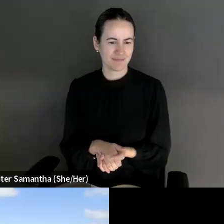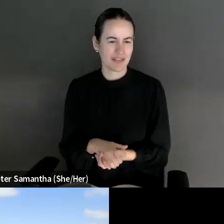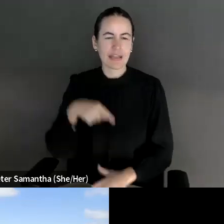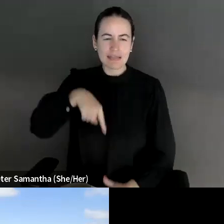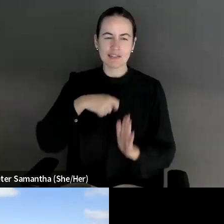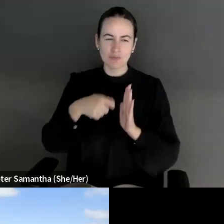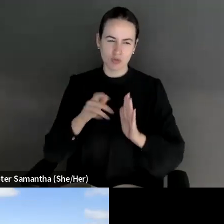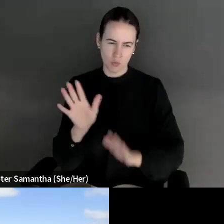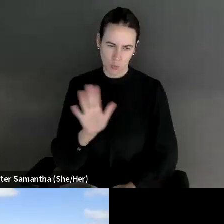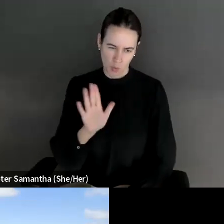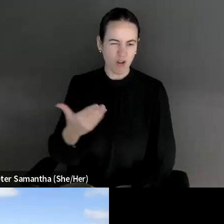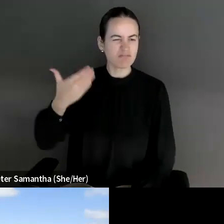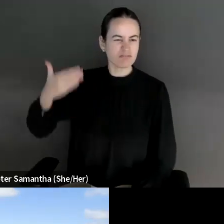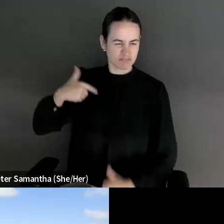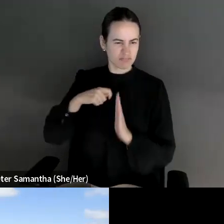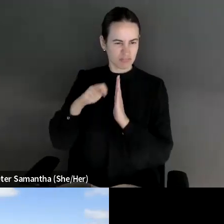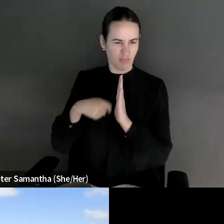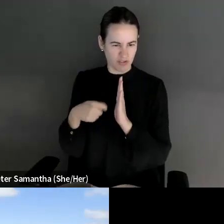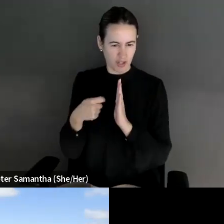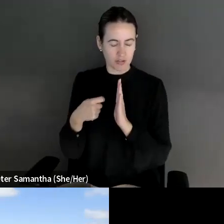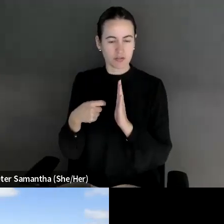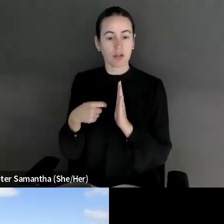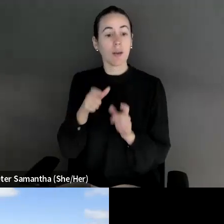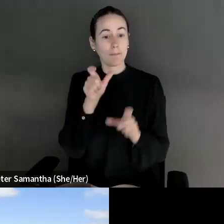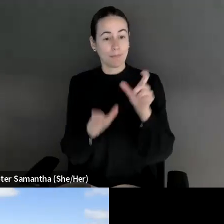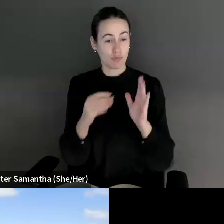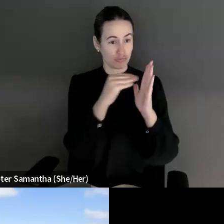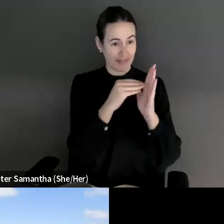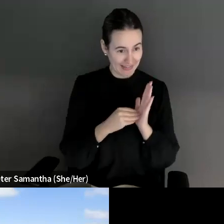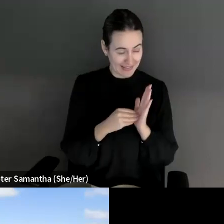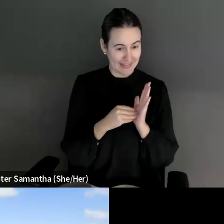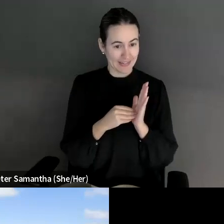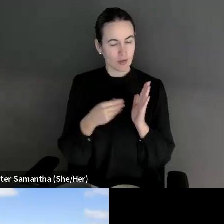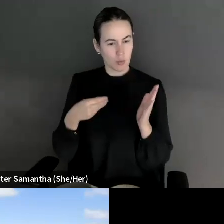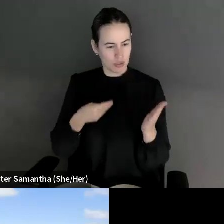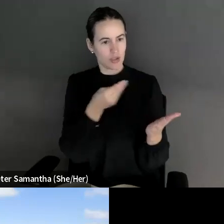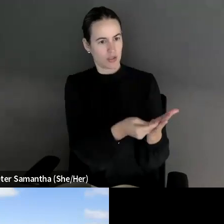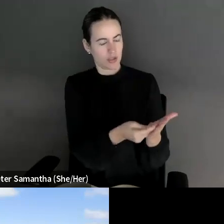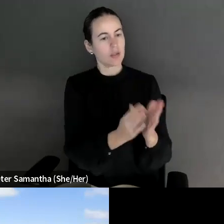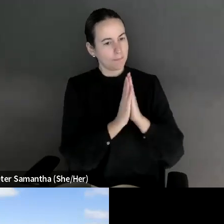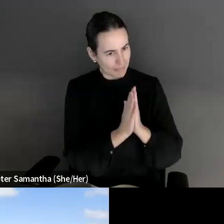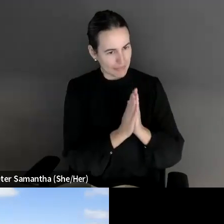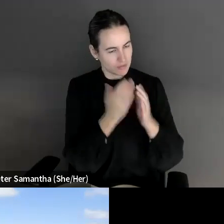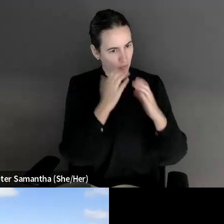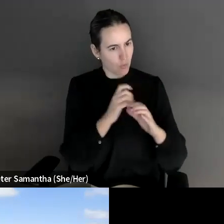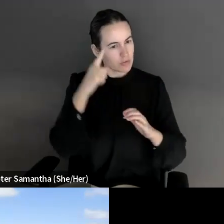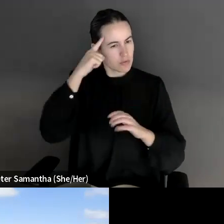other projects, give raters the assignment to indeed focus on these cognitive fluency